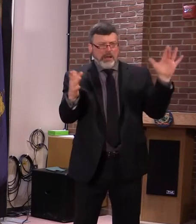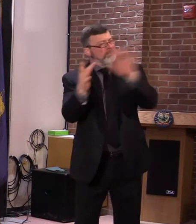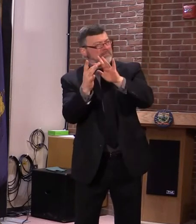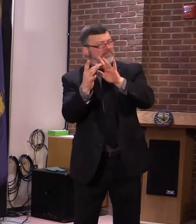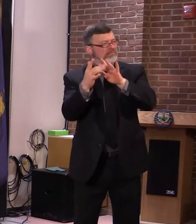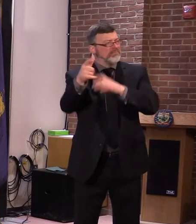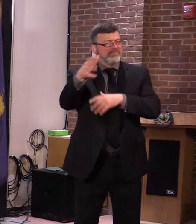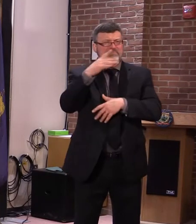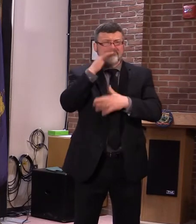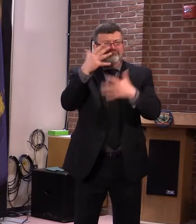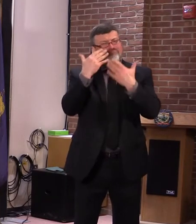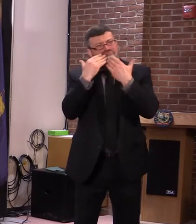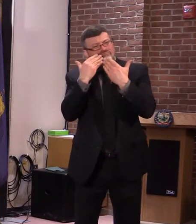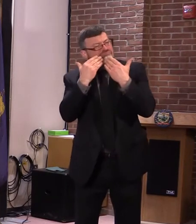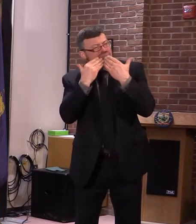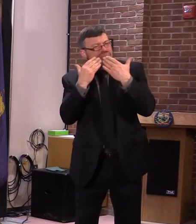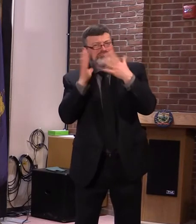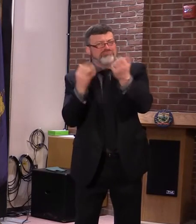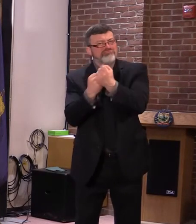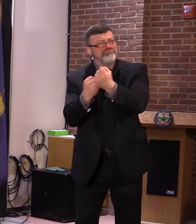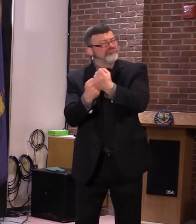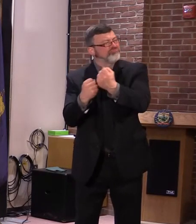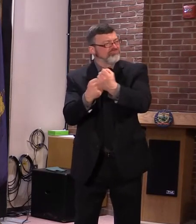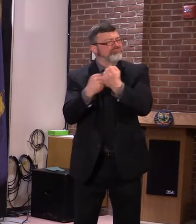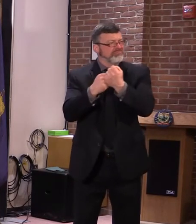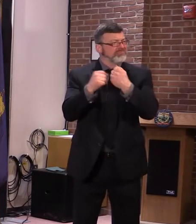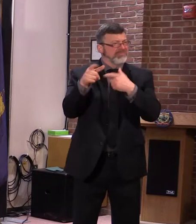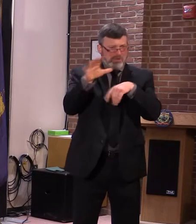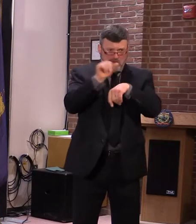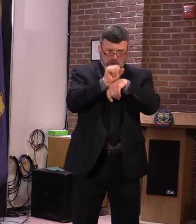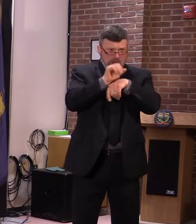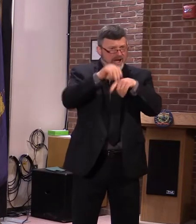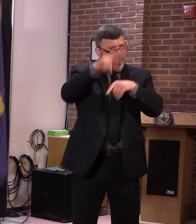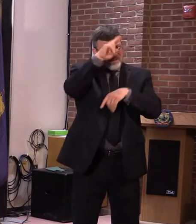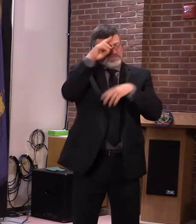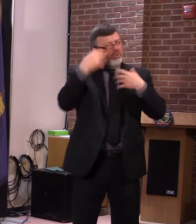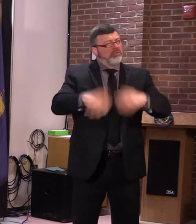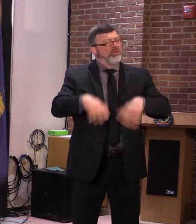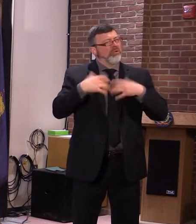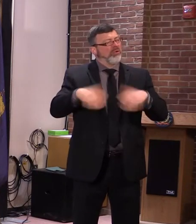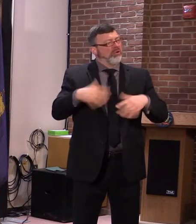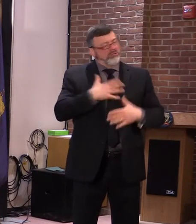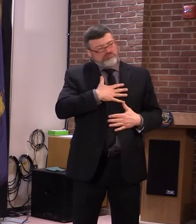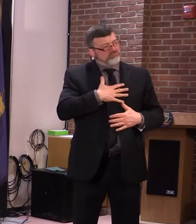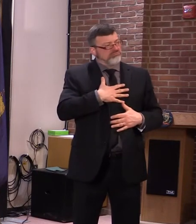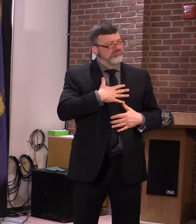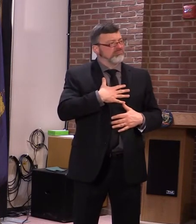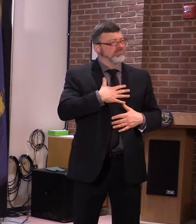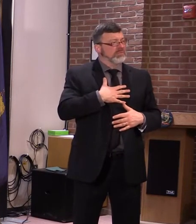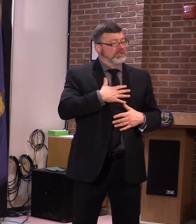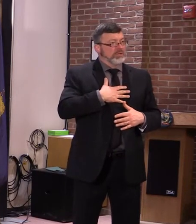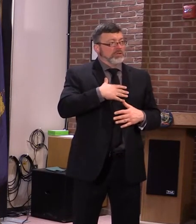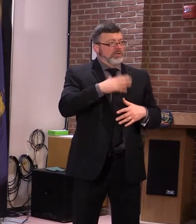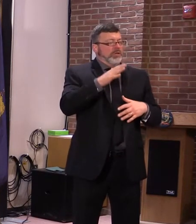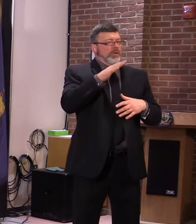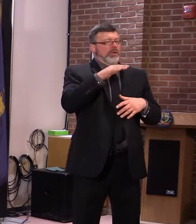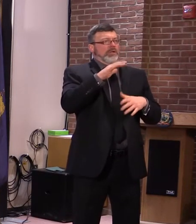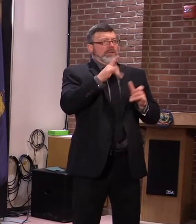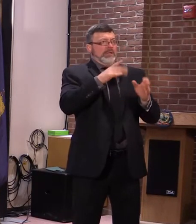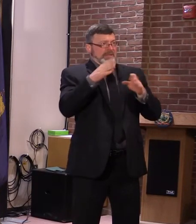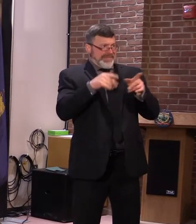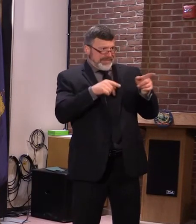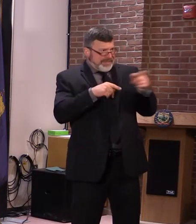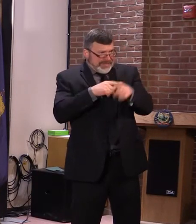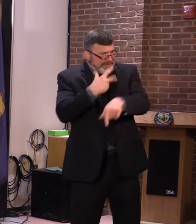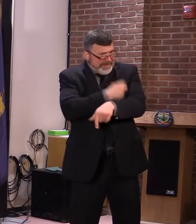let them know that you're grateful for their work. And if you're unvaccinated, the best thing you can do is to get vaccinated to show your support for